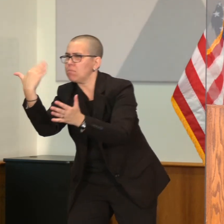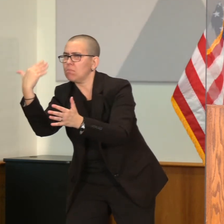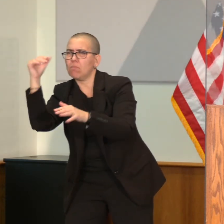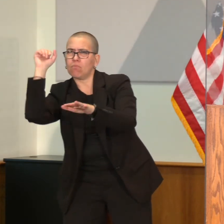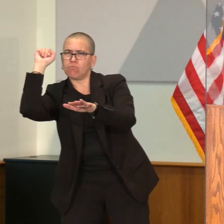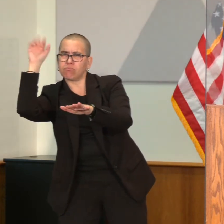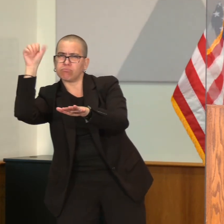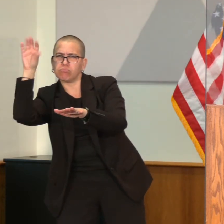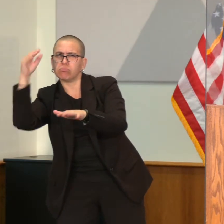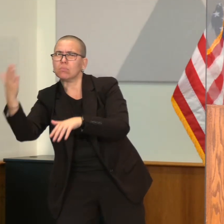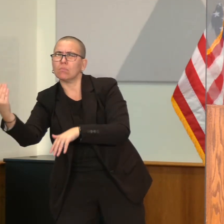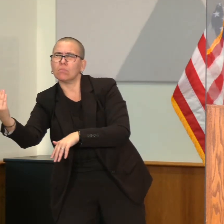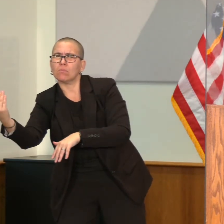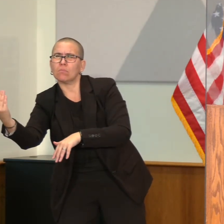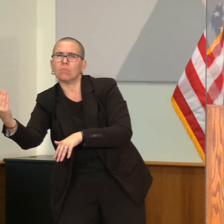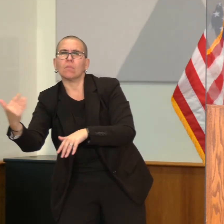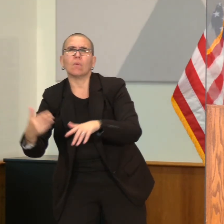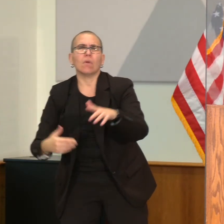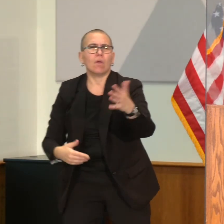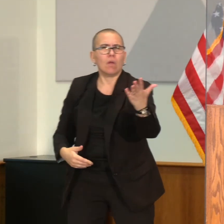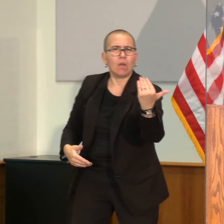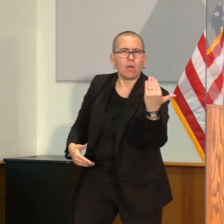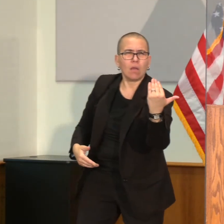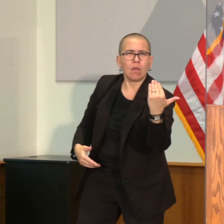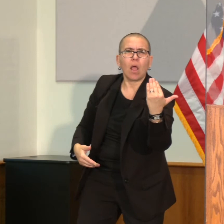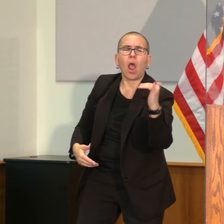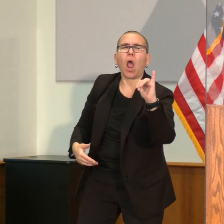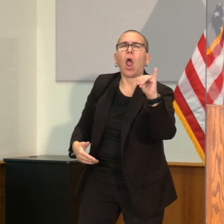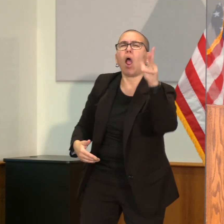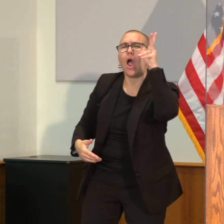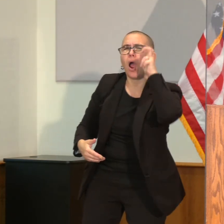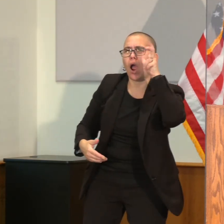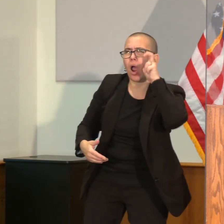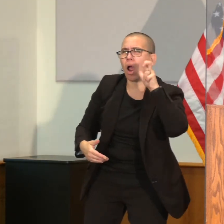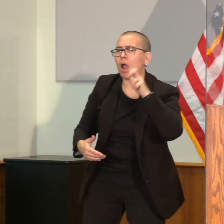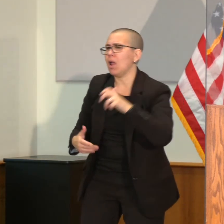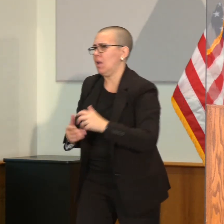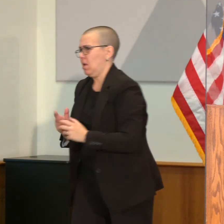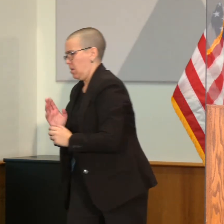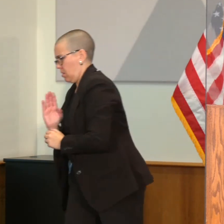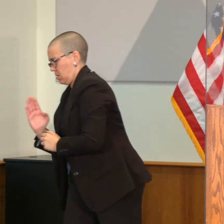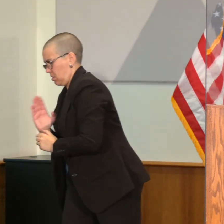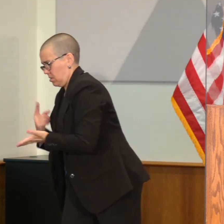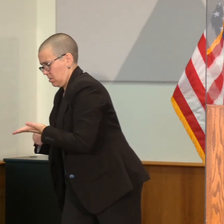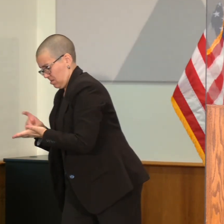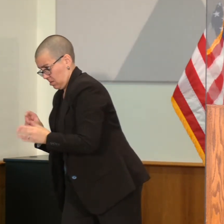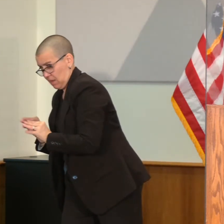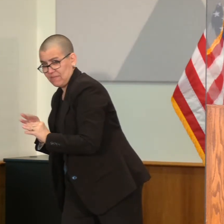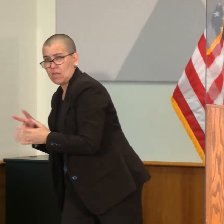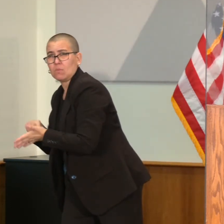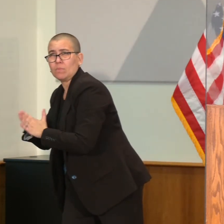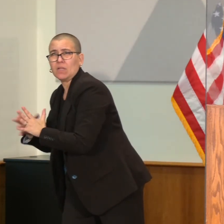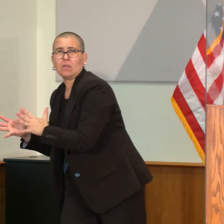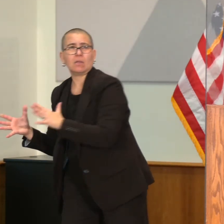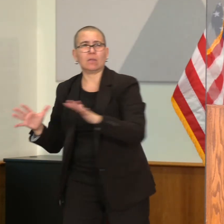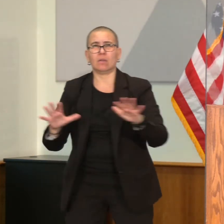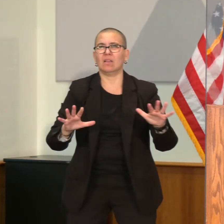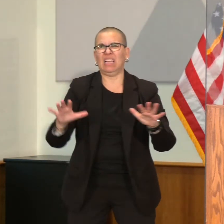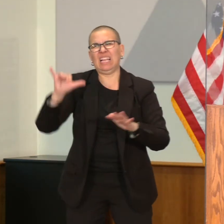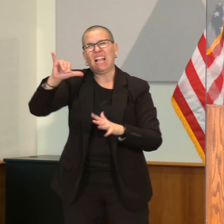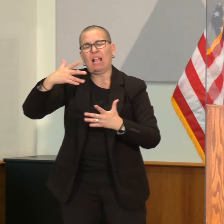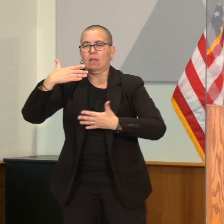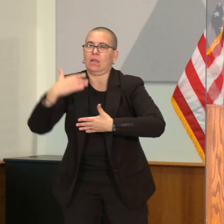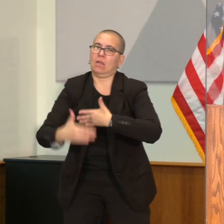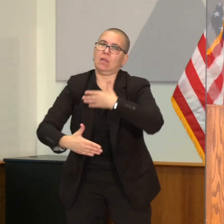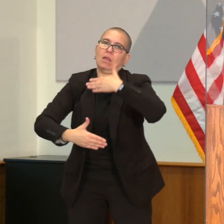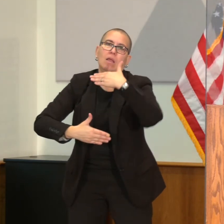conversations happen in front of the public. So that's what I would expect. And then, you know, basically the one piece